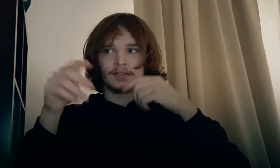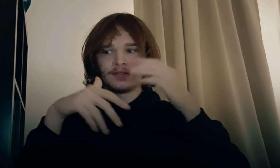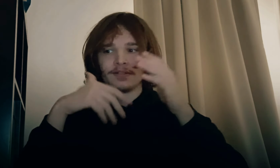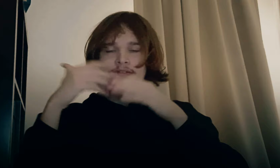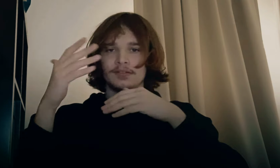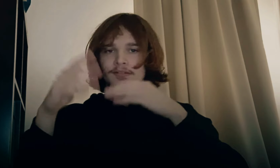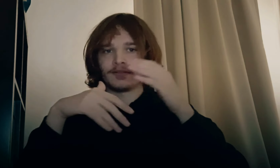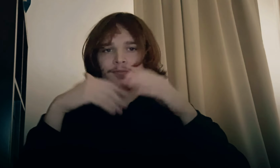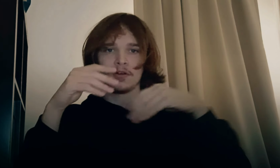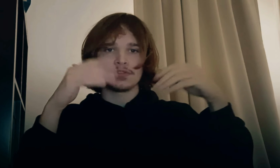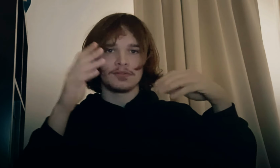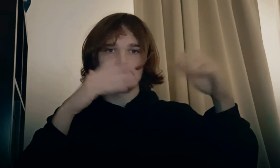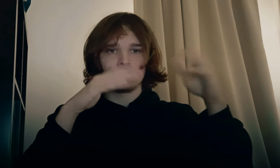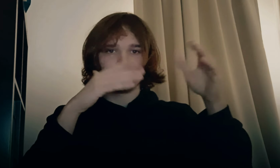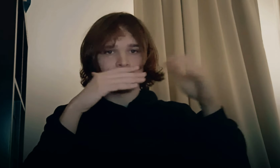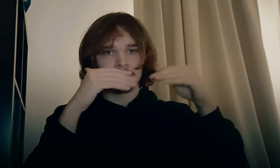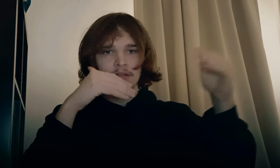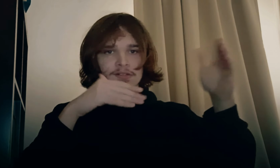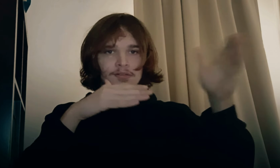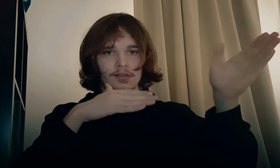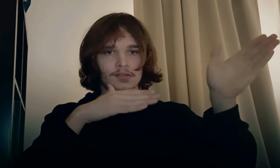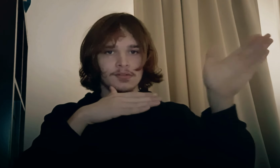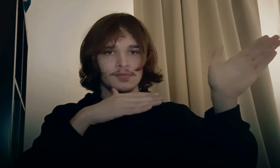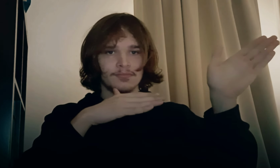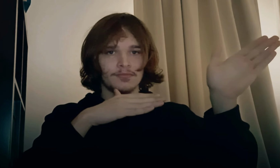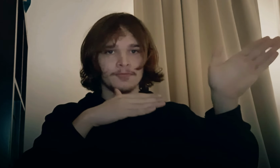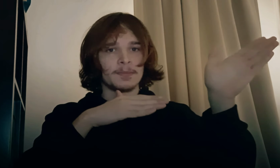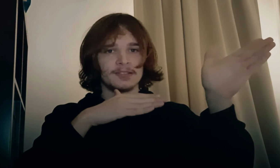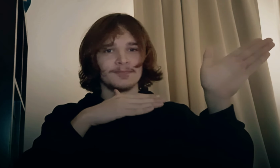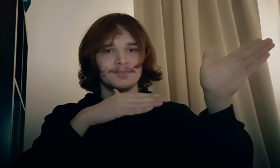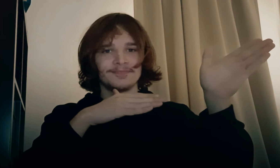And of course, listen isn't feminine.